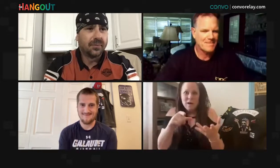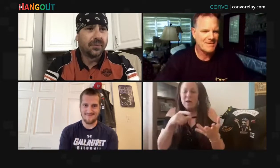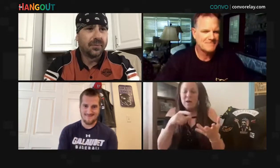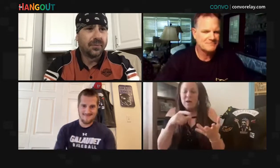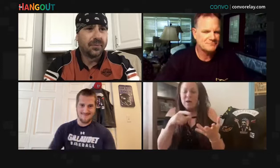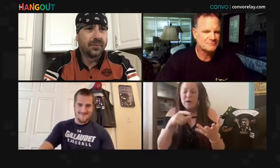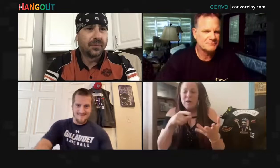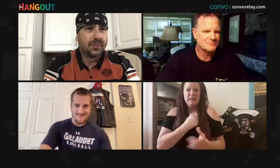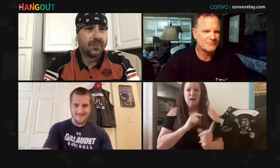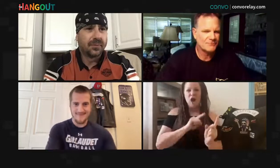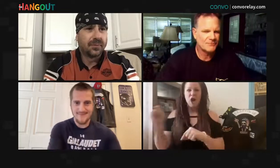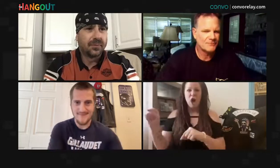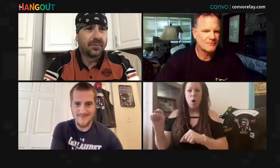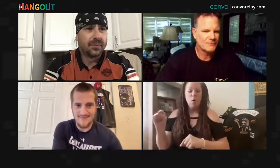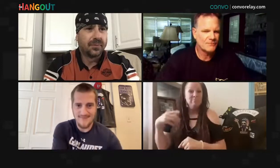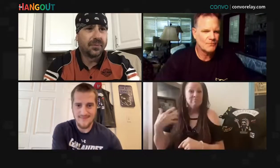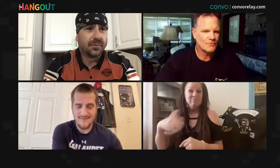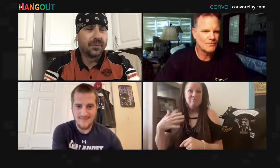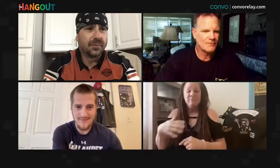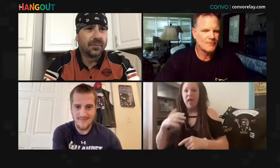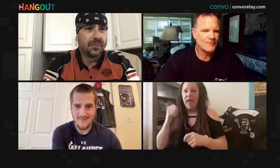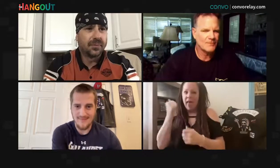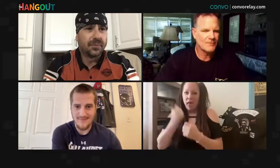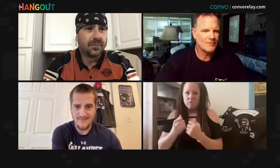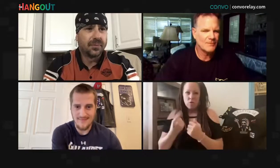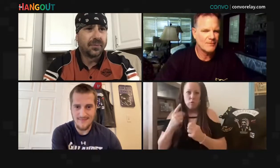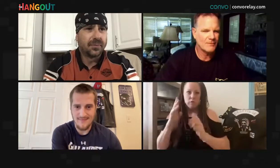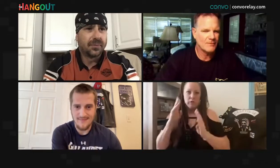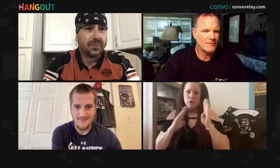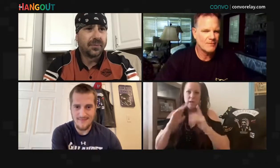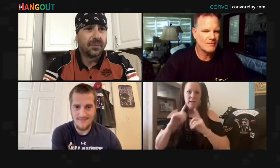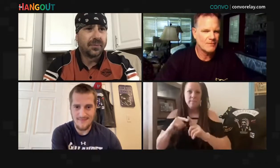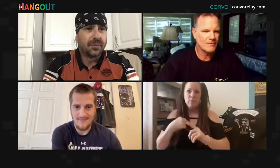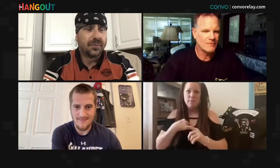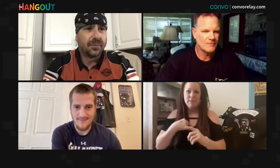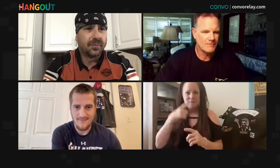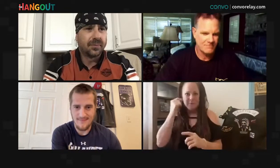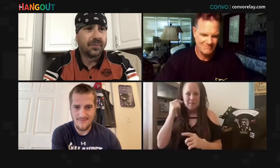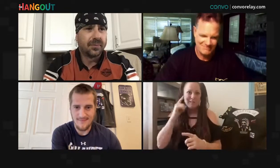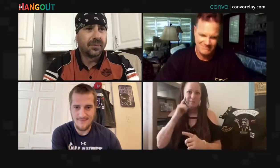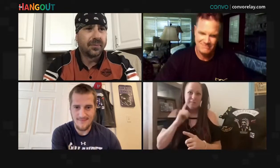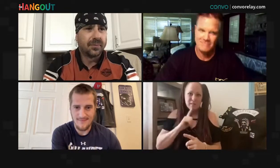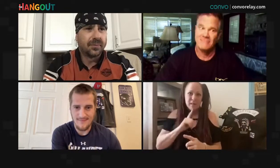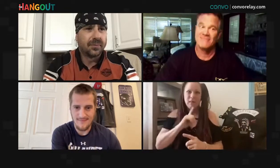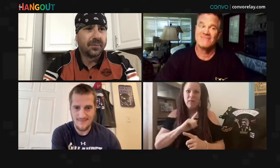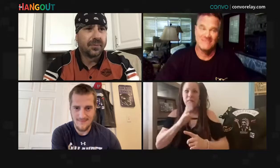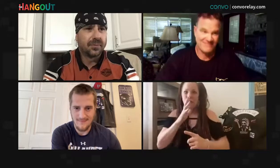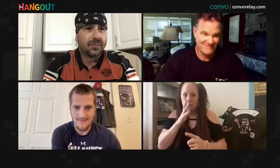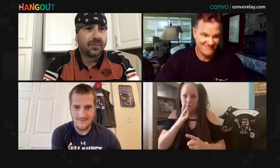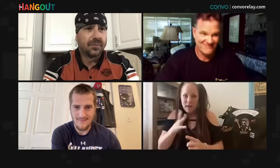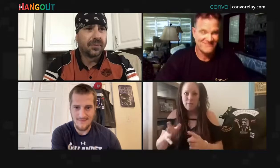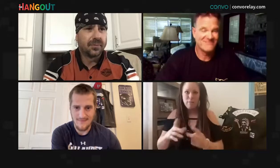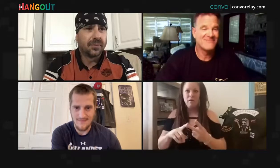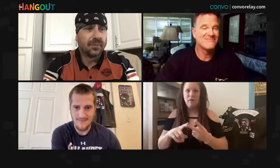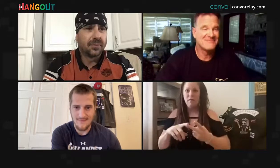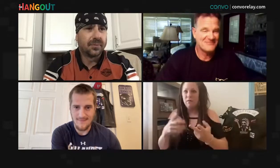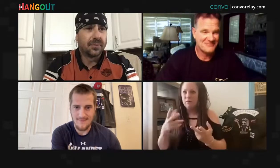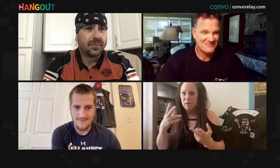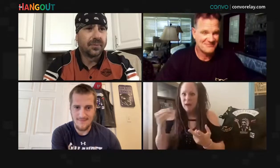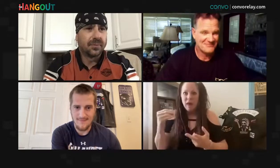excited to see them, so I went ahead and did a head start, and everyone was worried about me because I'm deaf. I'm